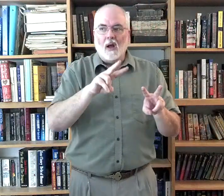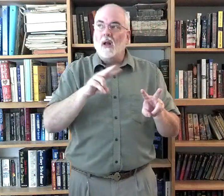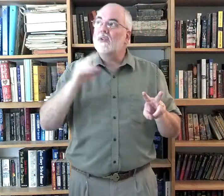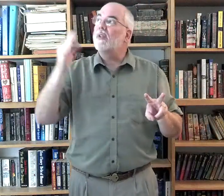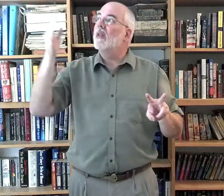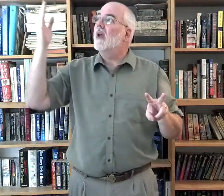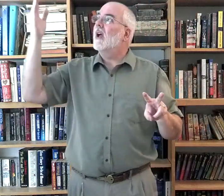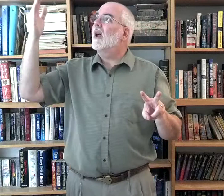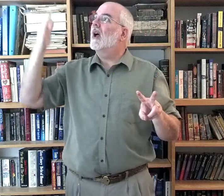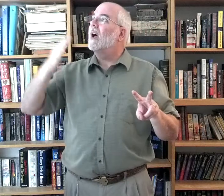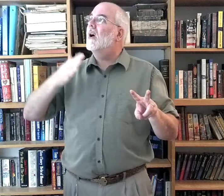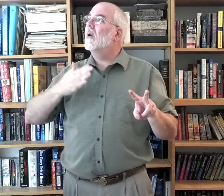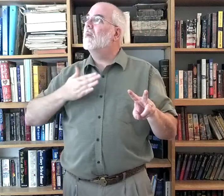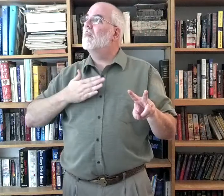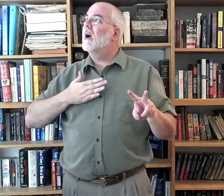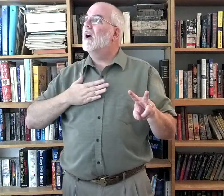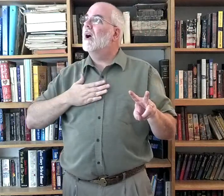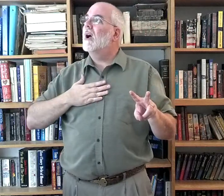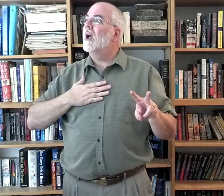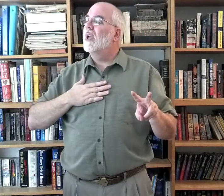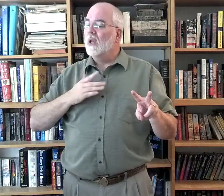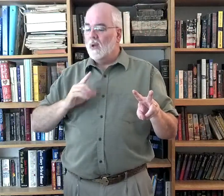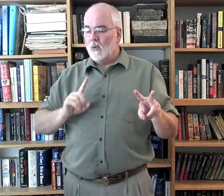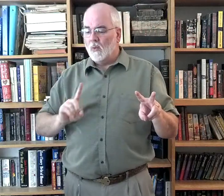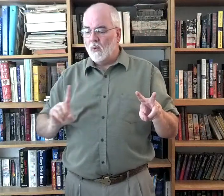Watch thou my